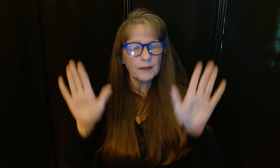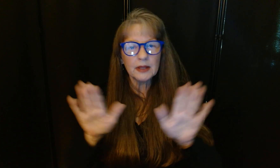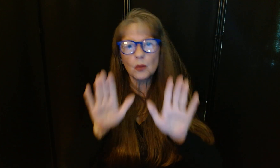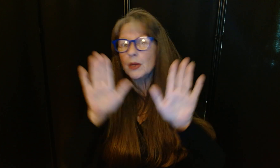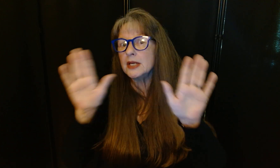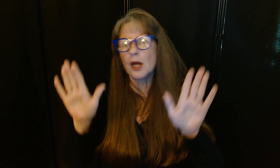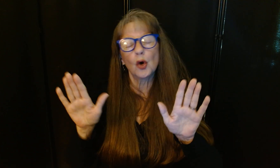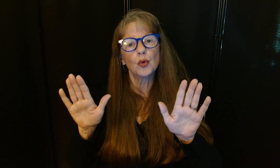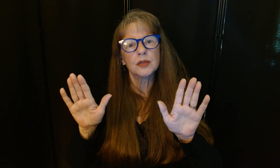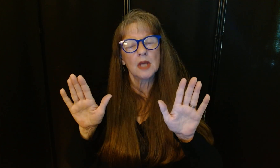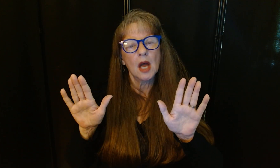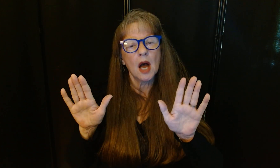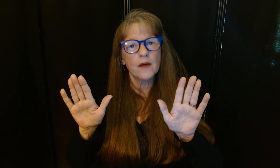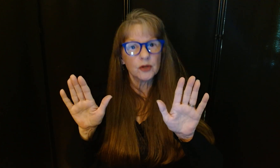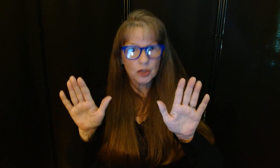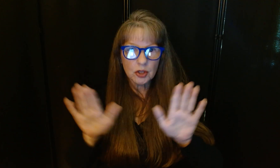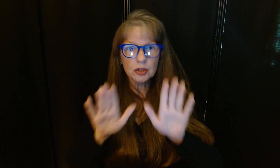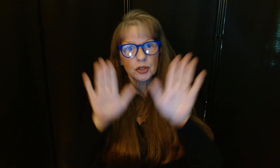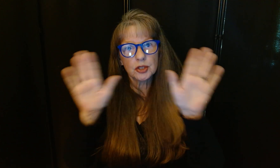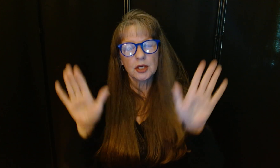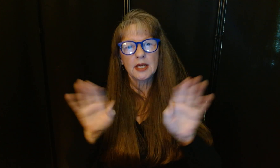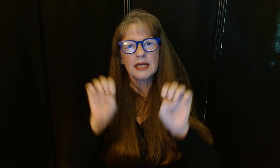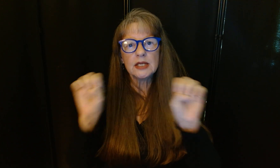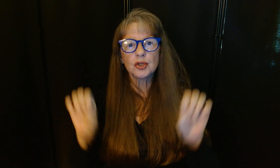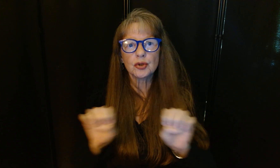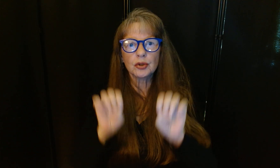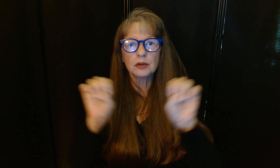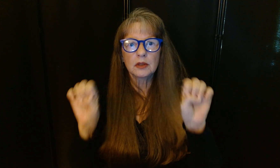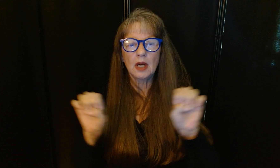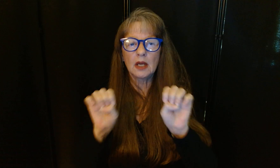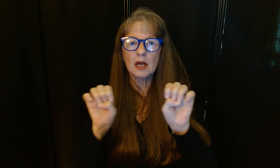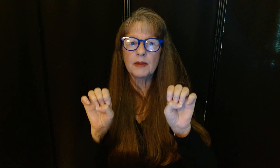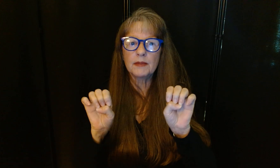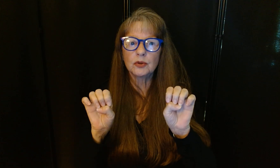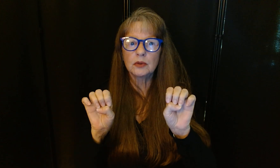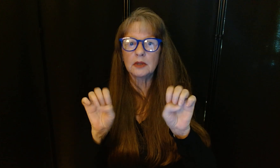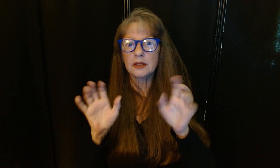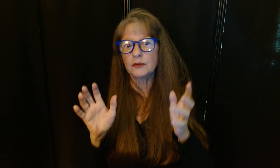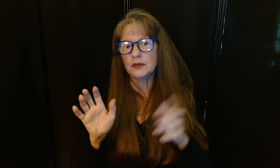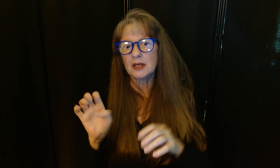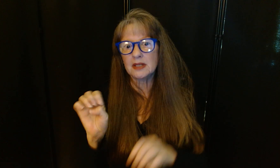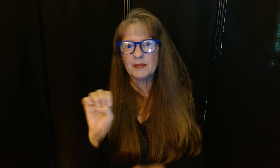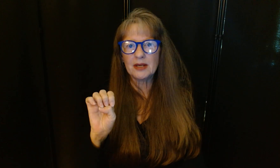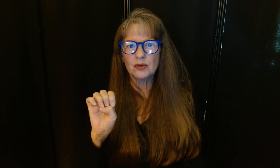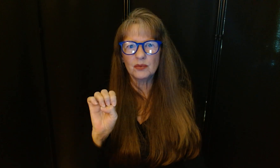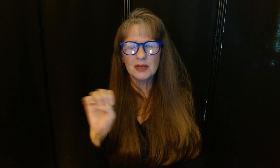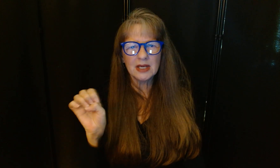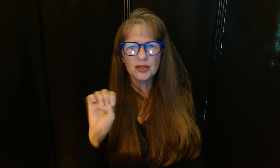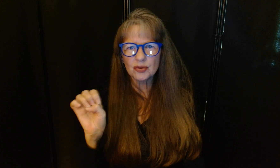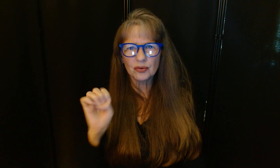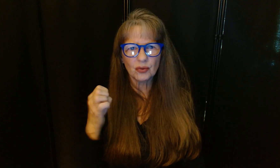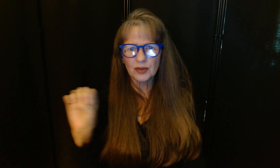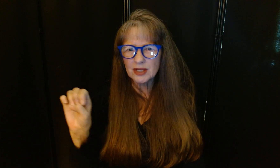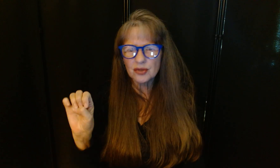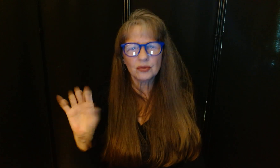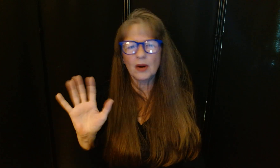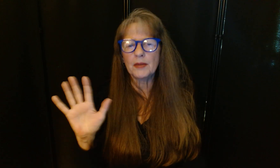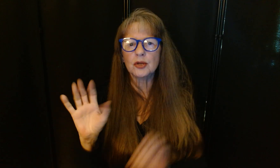the windows of the church. Easter, a lot of people do a lot of different things. They may do Easter or Easter. I'm not sure,